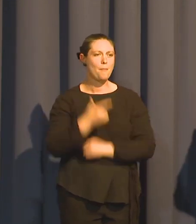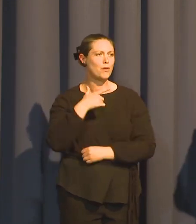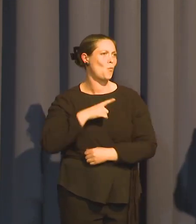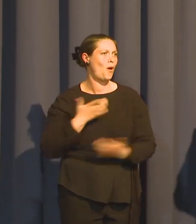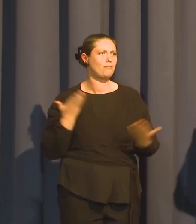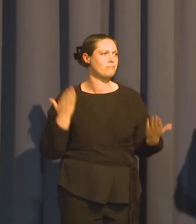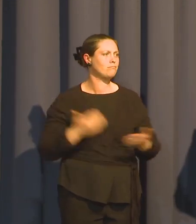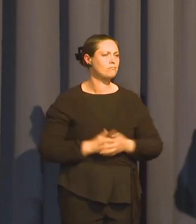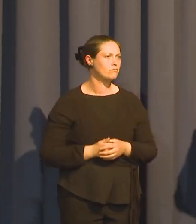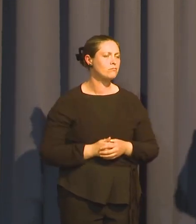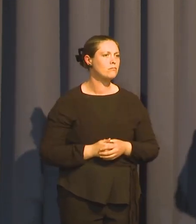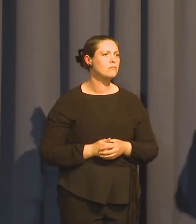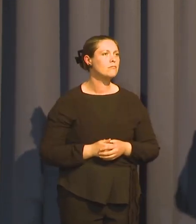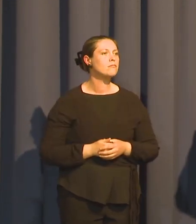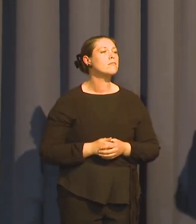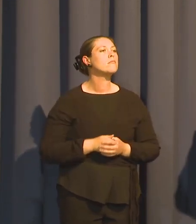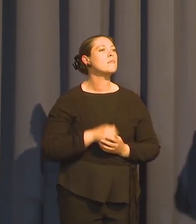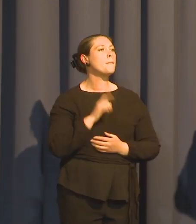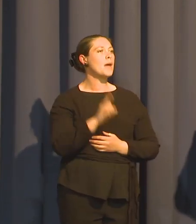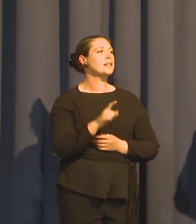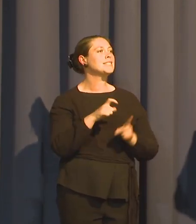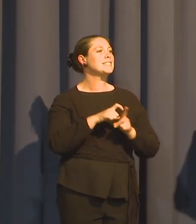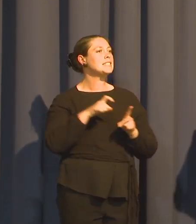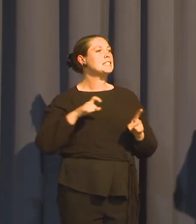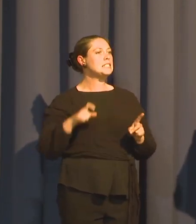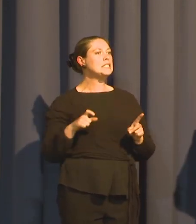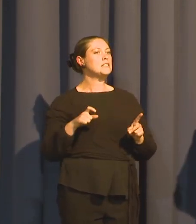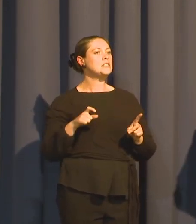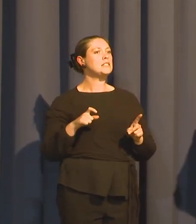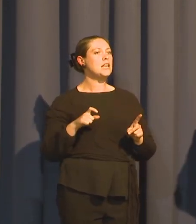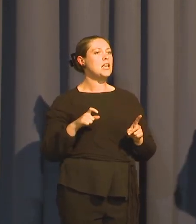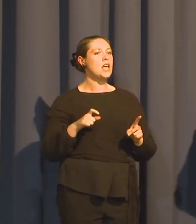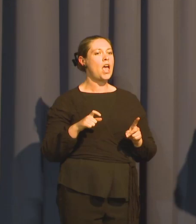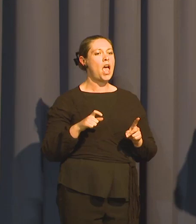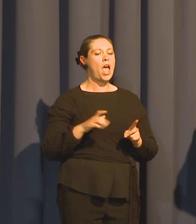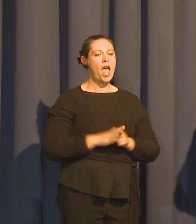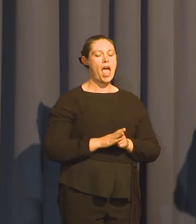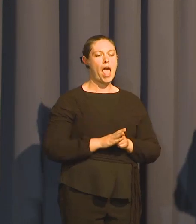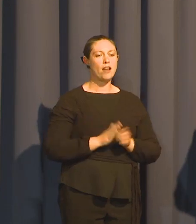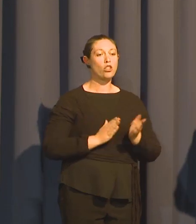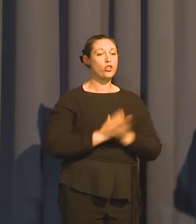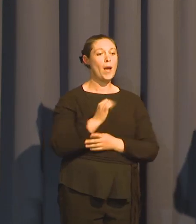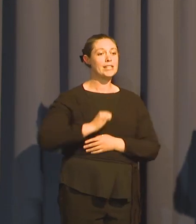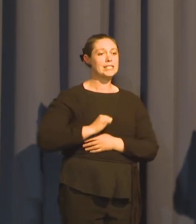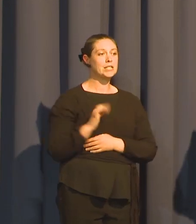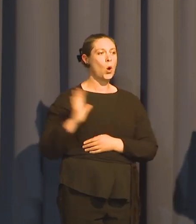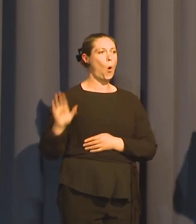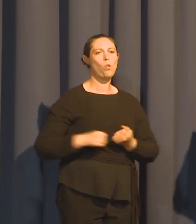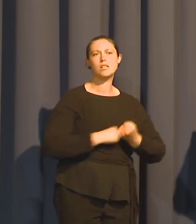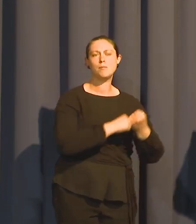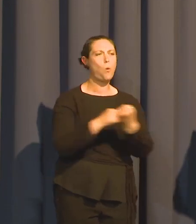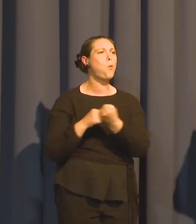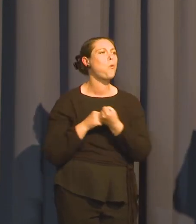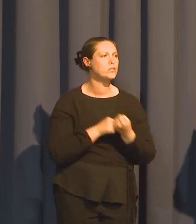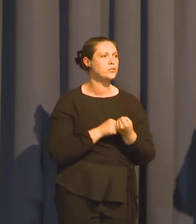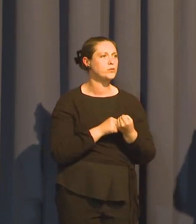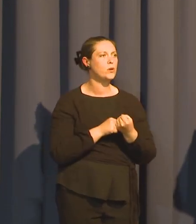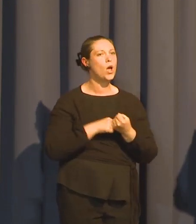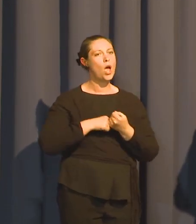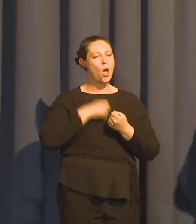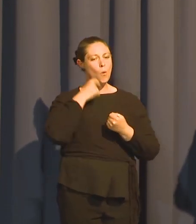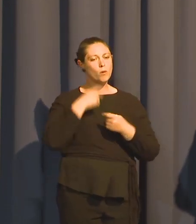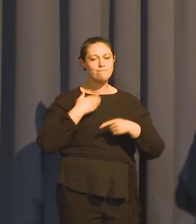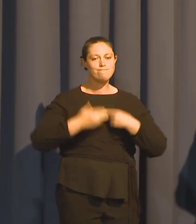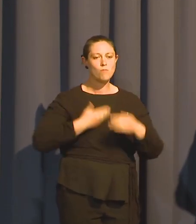happened. However, the Dunedin City Council and residents from across the city are behind you, and we will continue to work and do what we can